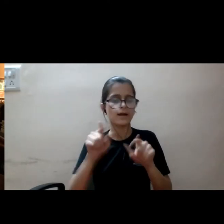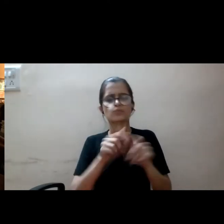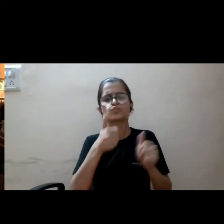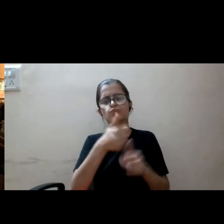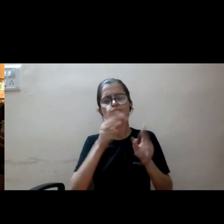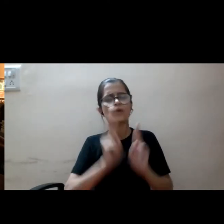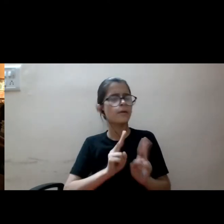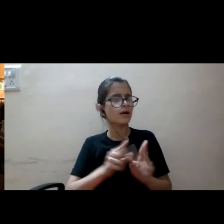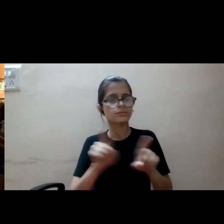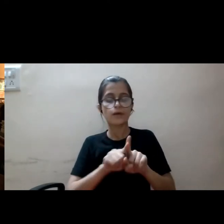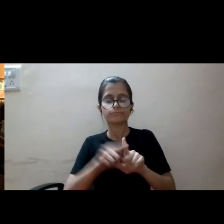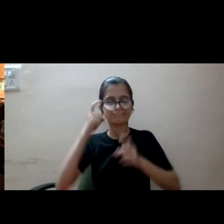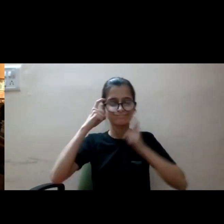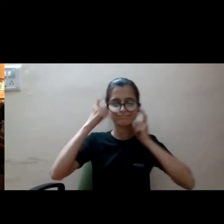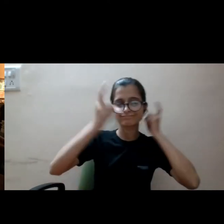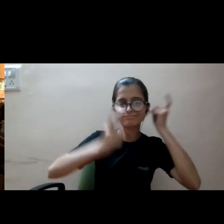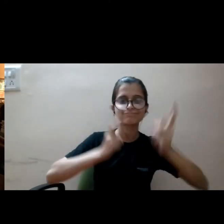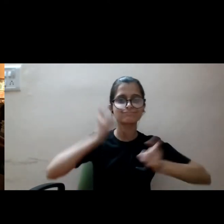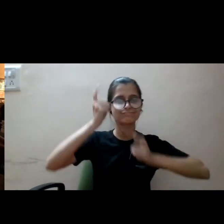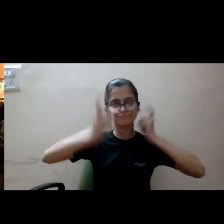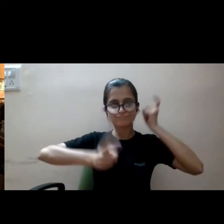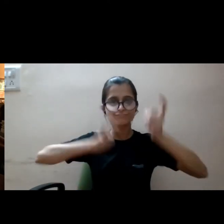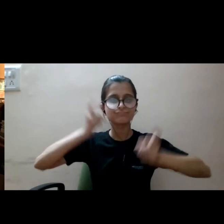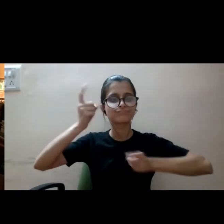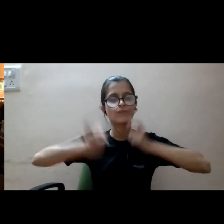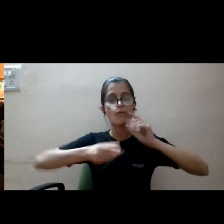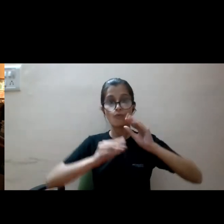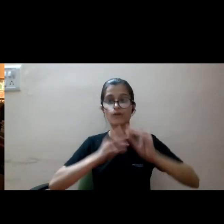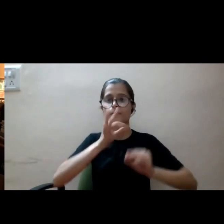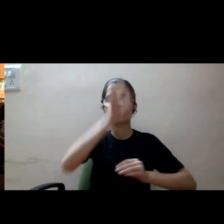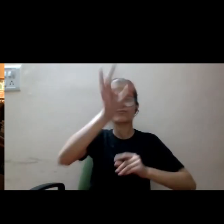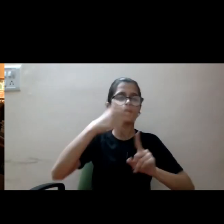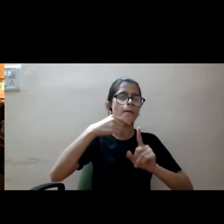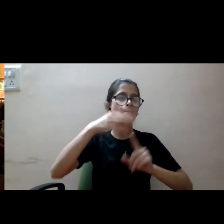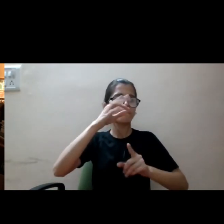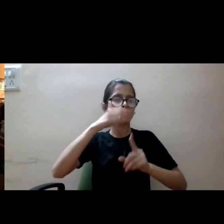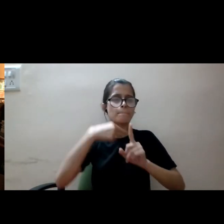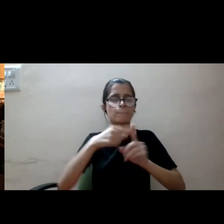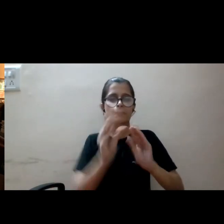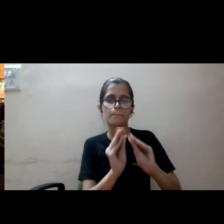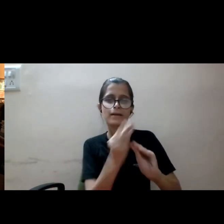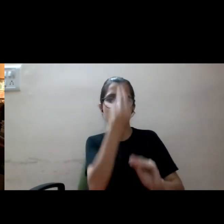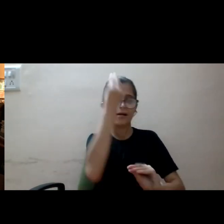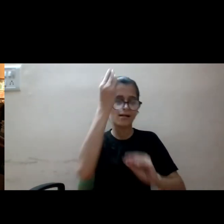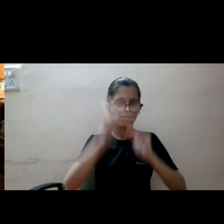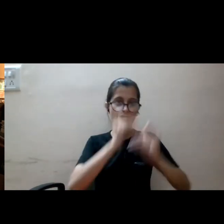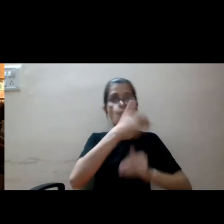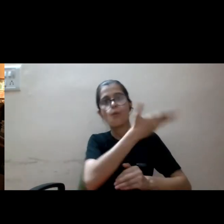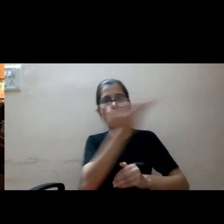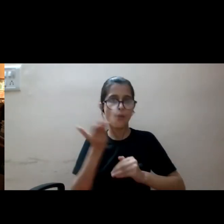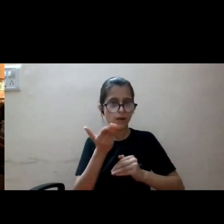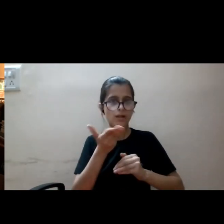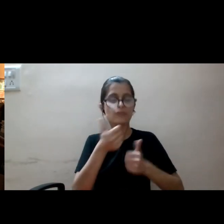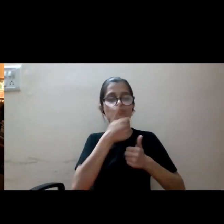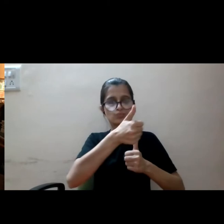is imagination in the service of a better future for everybody. So good normality